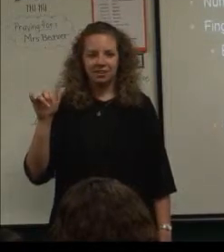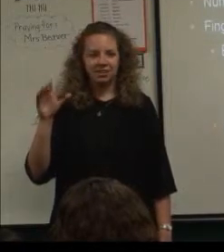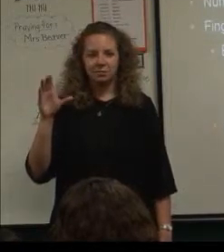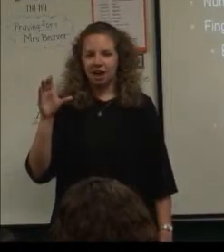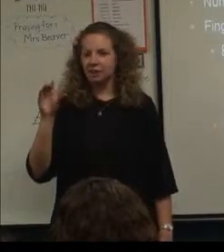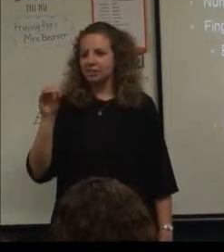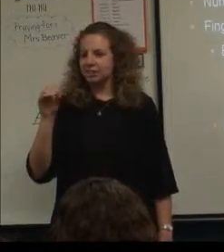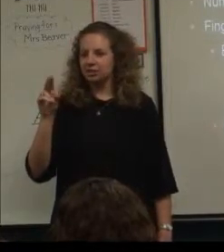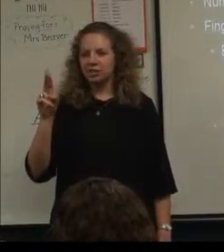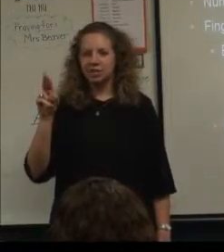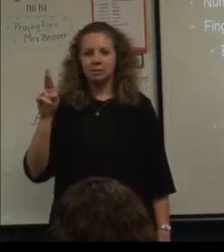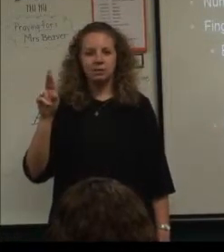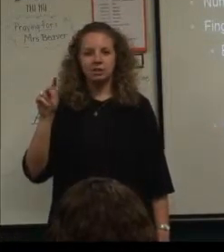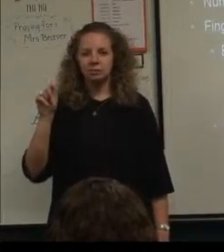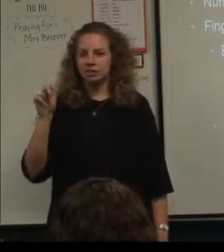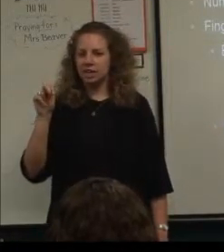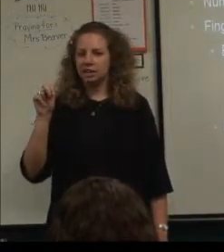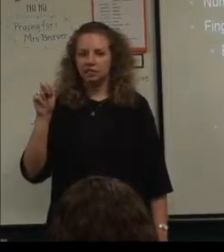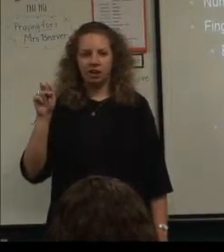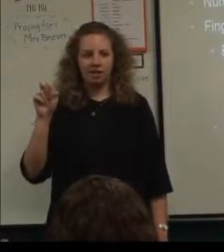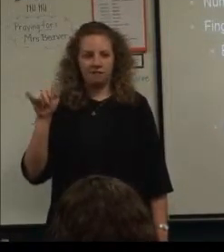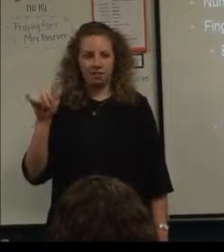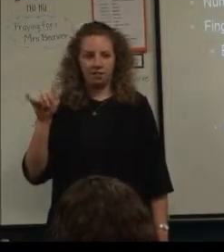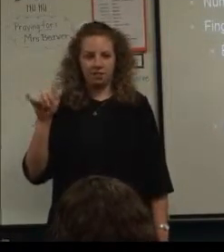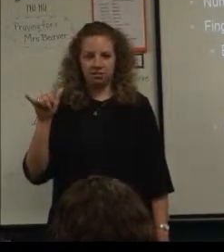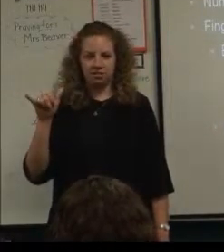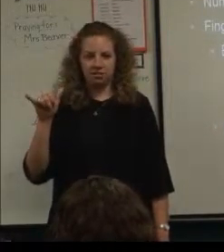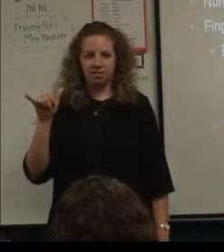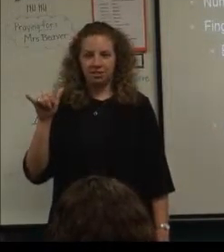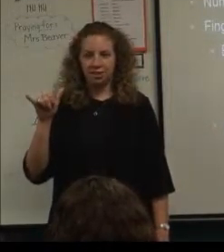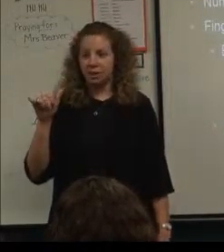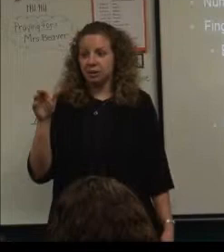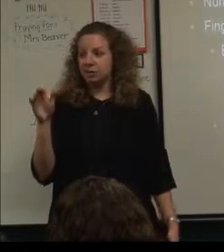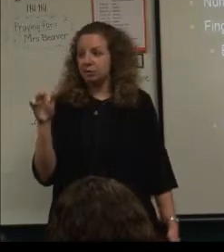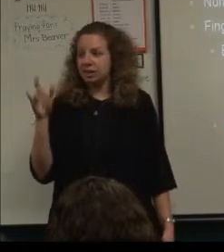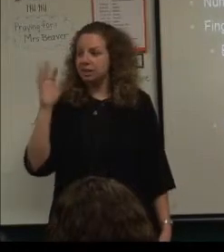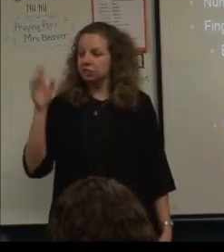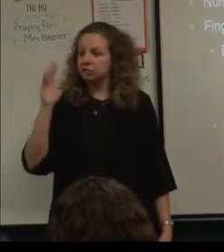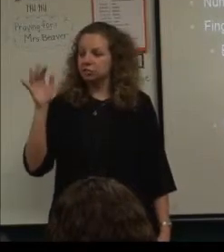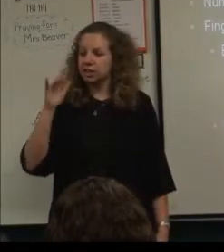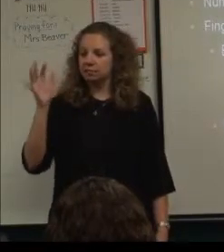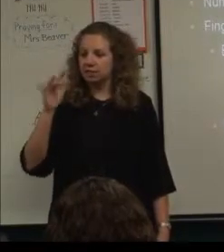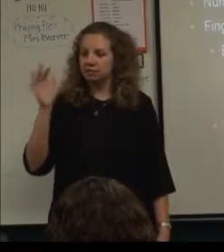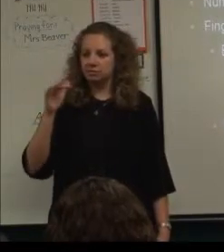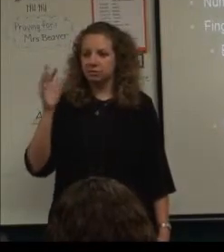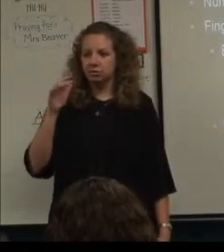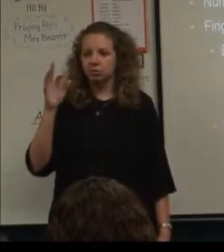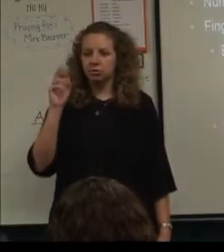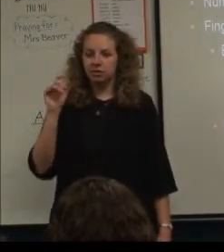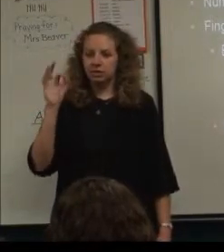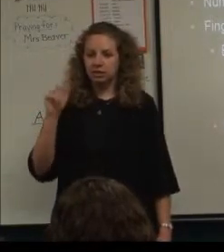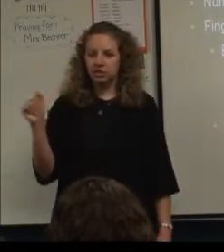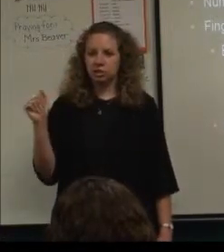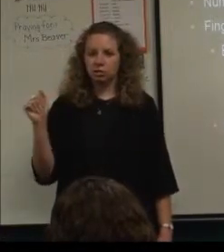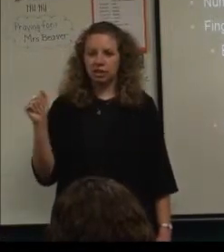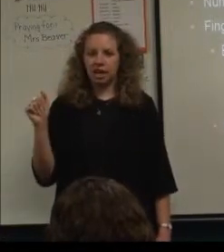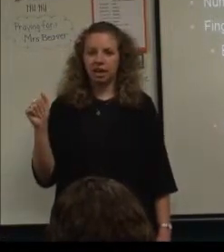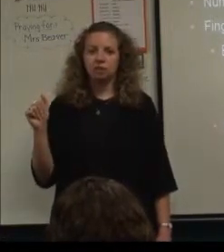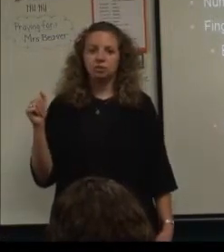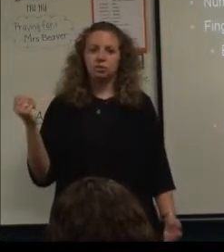Because I'm not going to like this because it would take forever. So, and it really would, and there's no time to do slow like that. So if